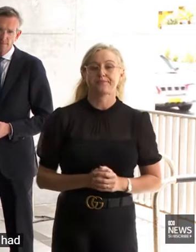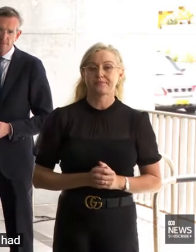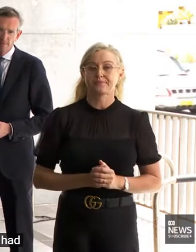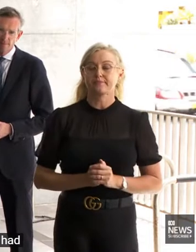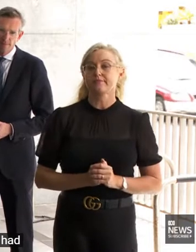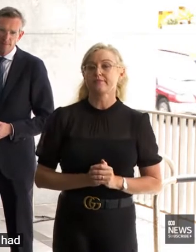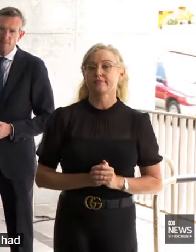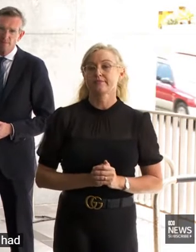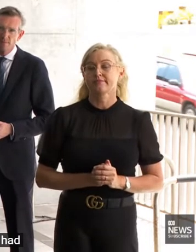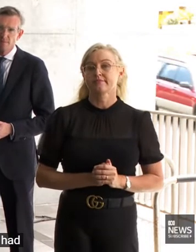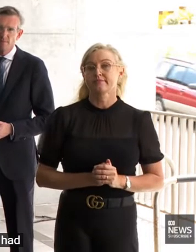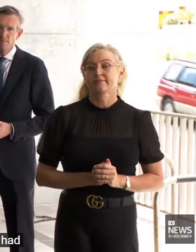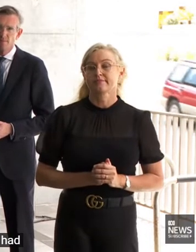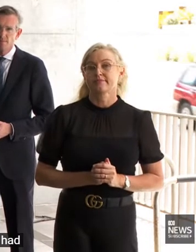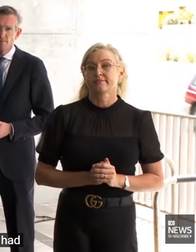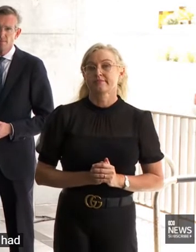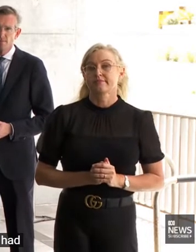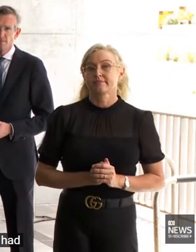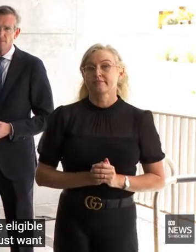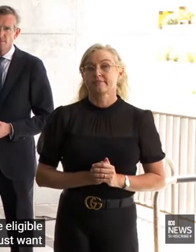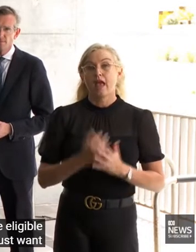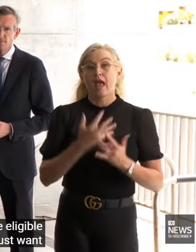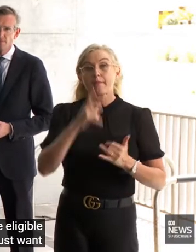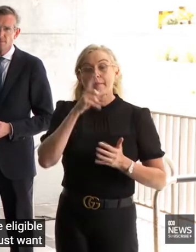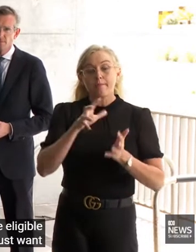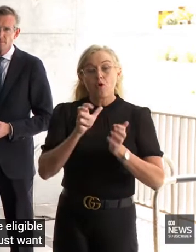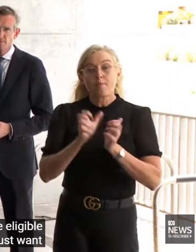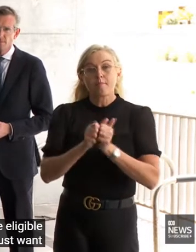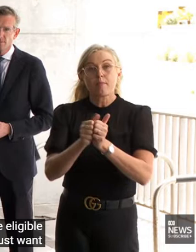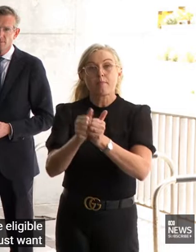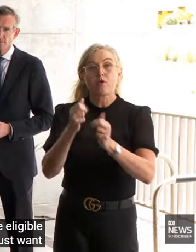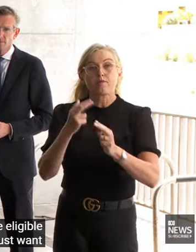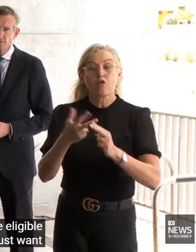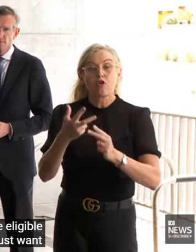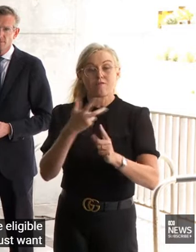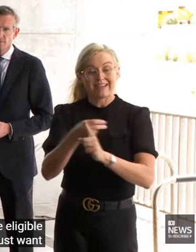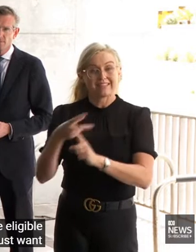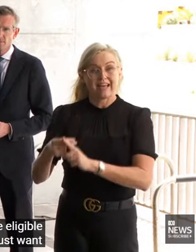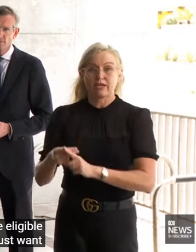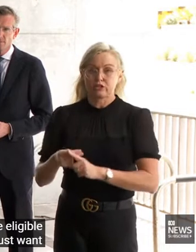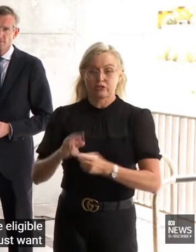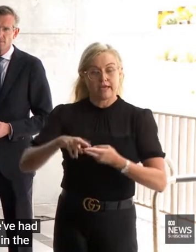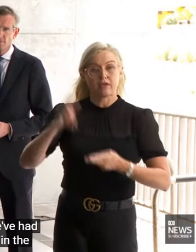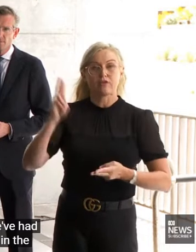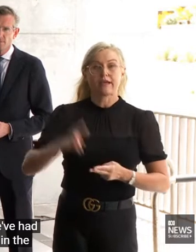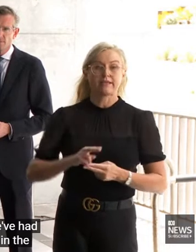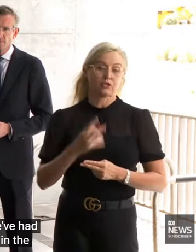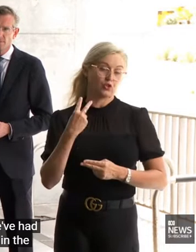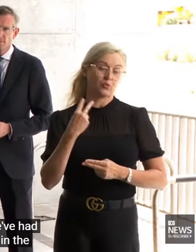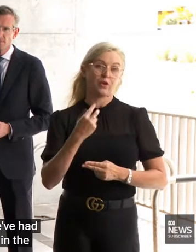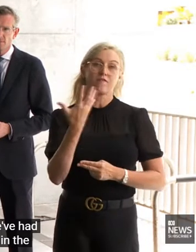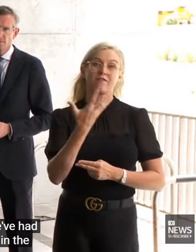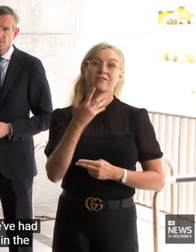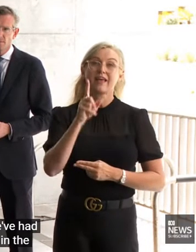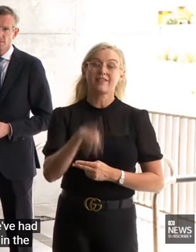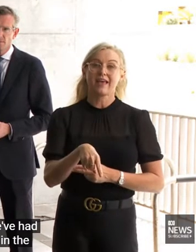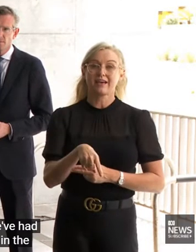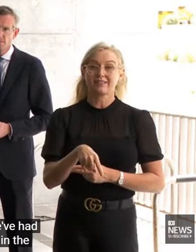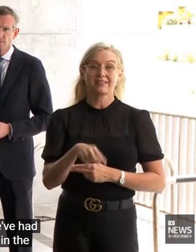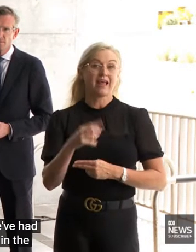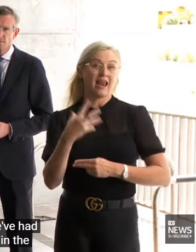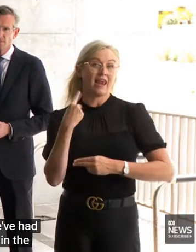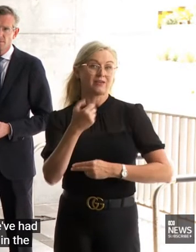we've had quite an increase in the bookings. Only 2 weeks ago we had 15,000 bookings. Last week we